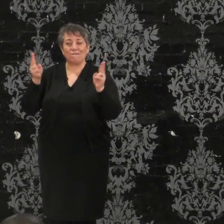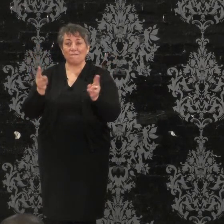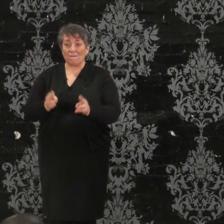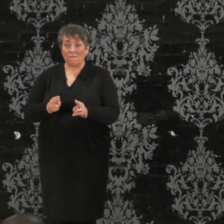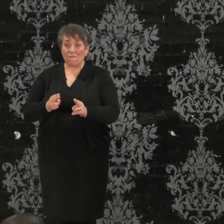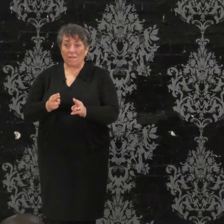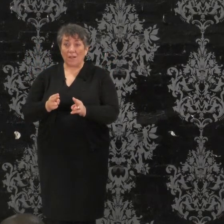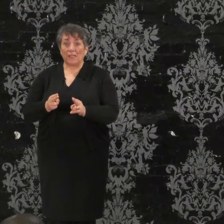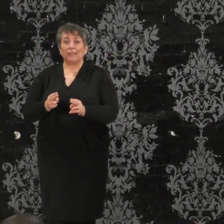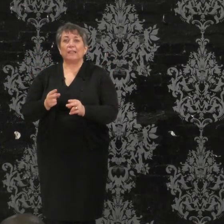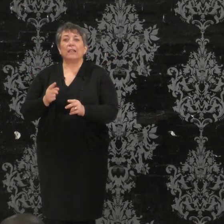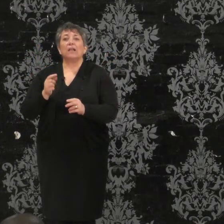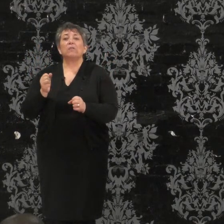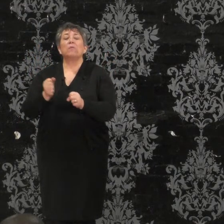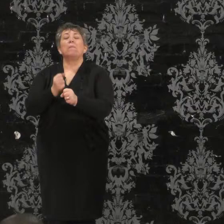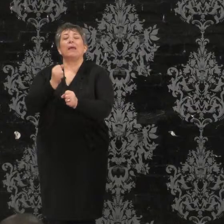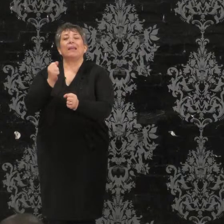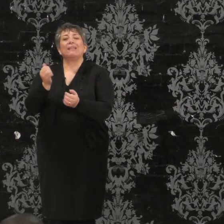safer for everyone.